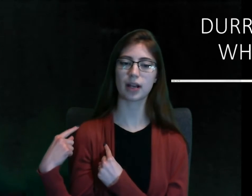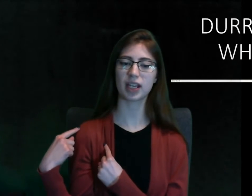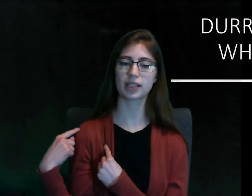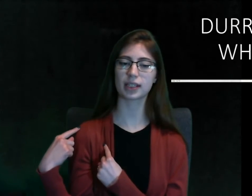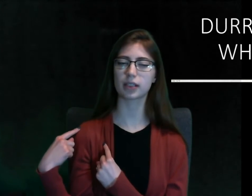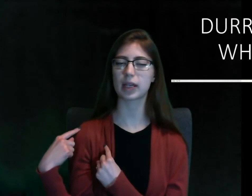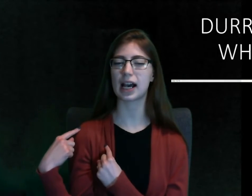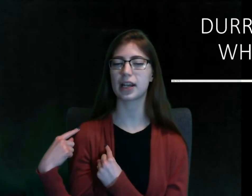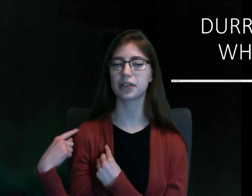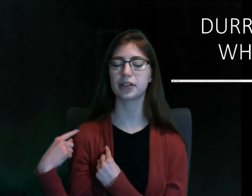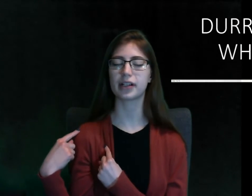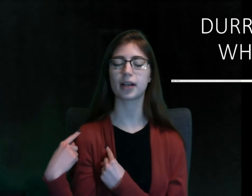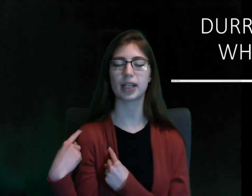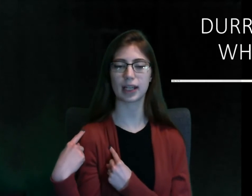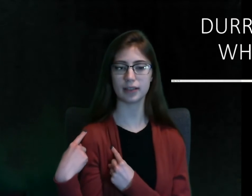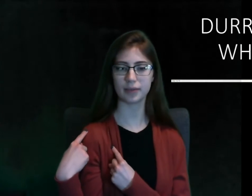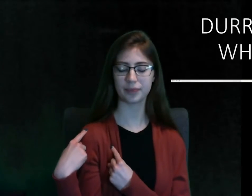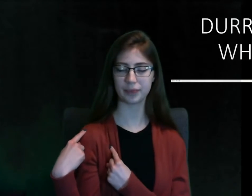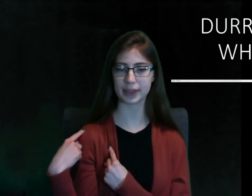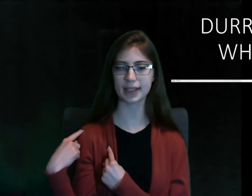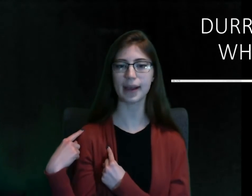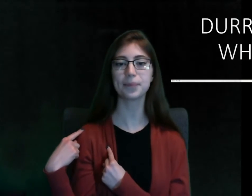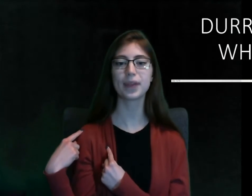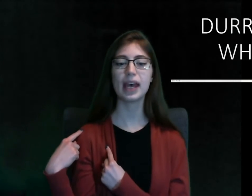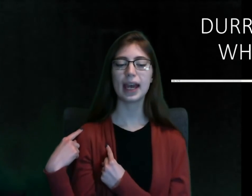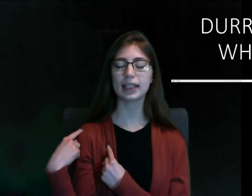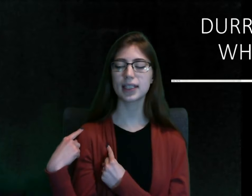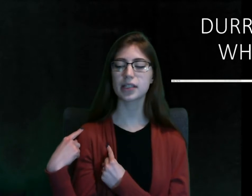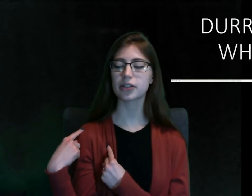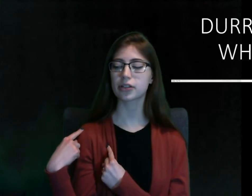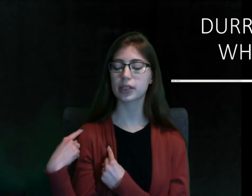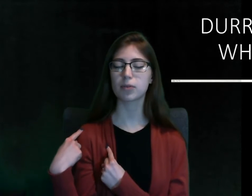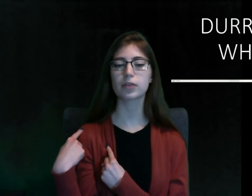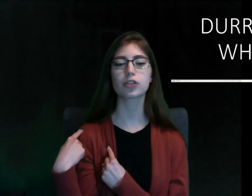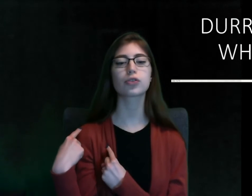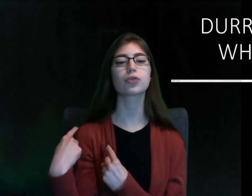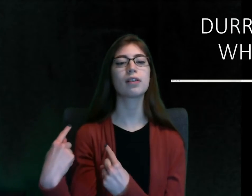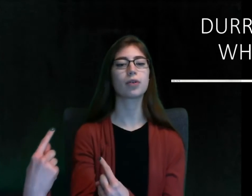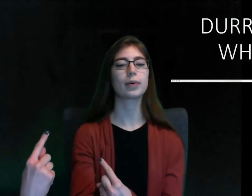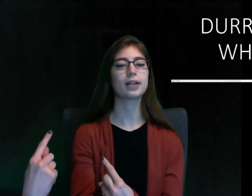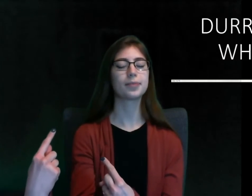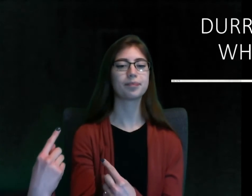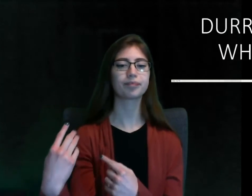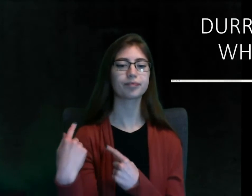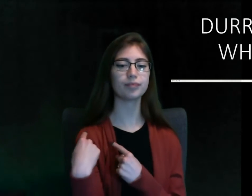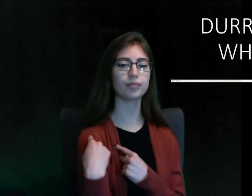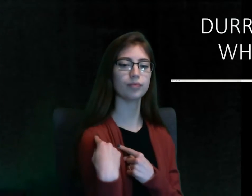hand is a little bit higher than your non-dominant hand, just like that. And then these are just going to move straight forward.